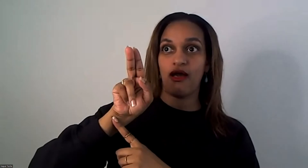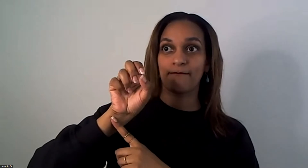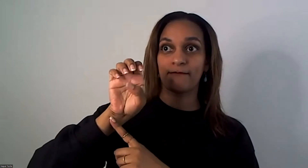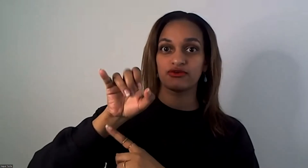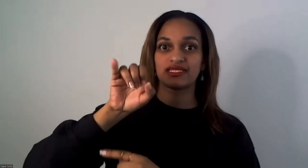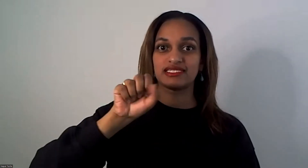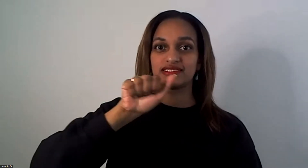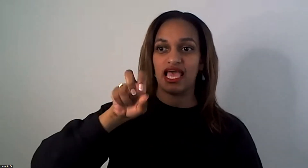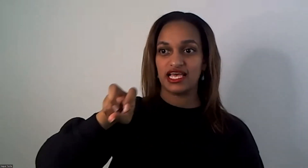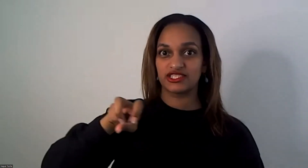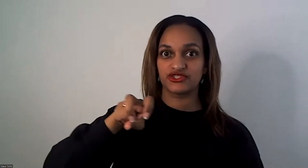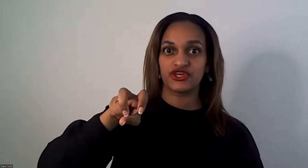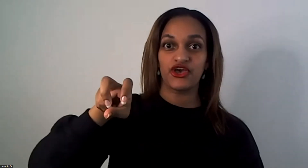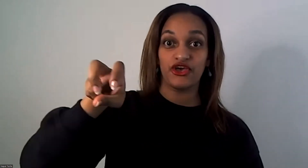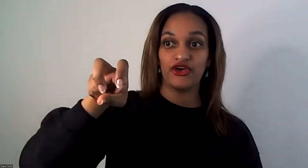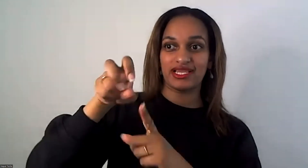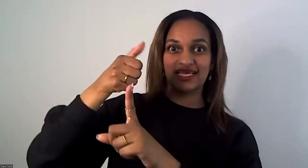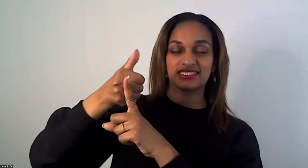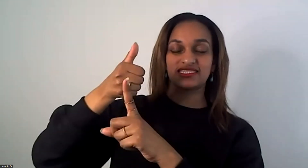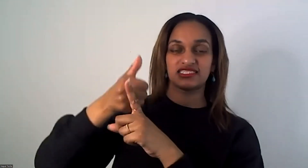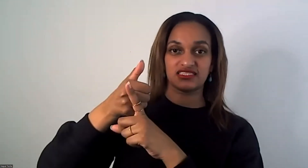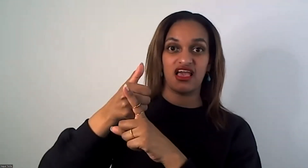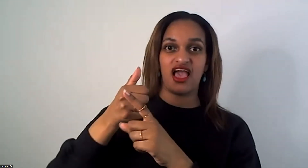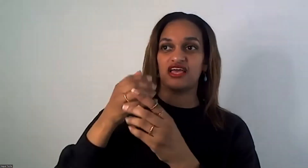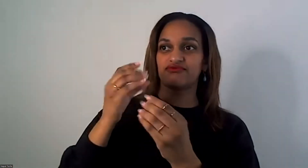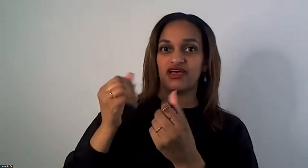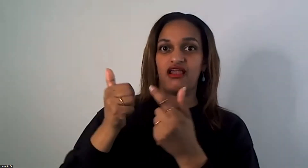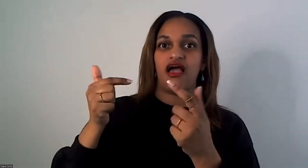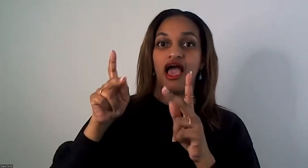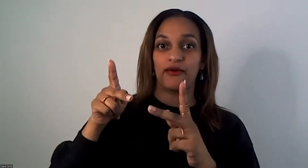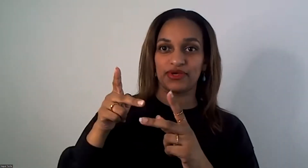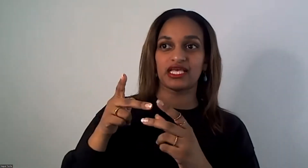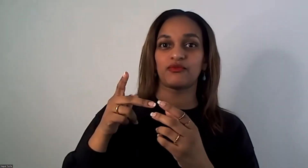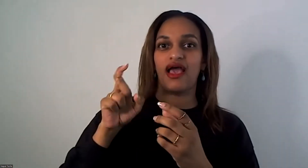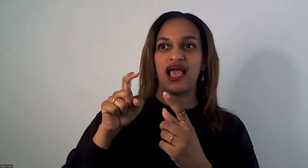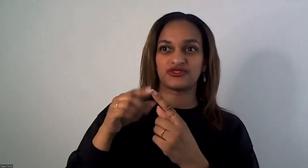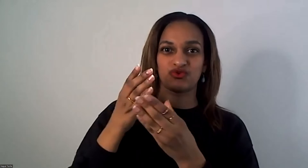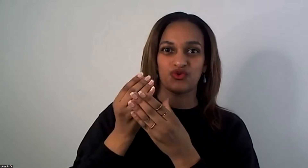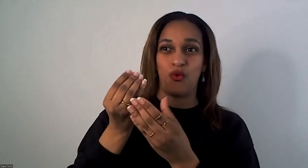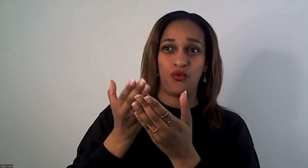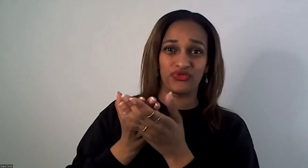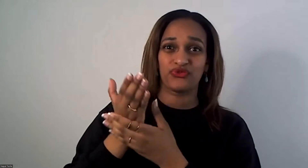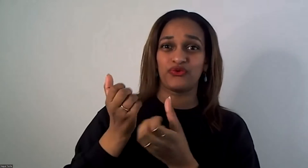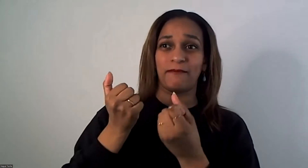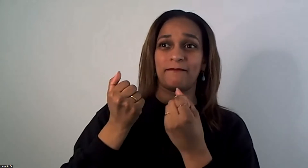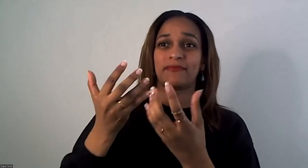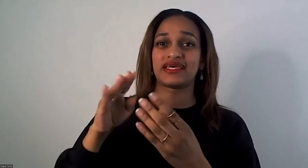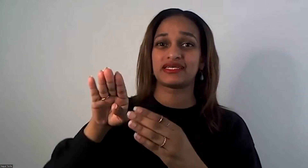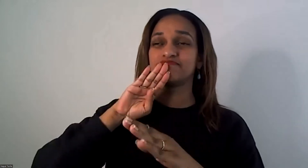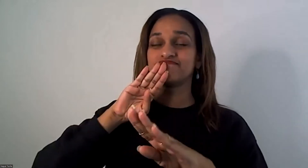freedoms from abuse is a journey itself. And a lot of people have